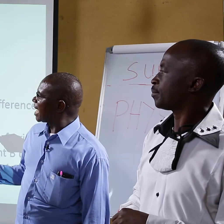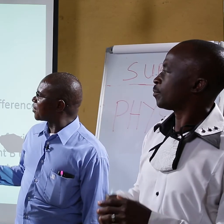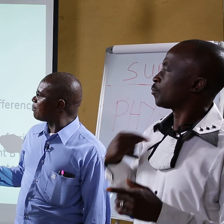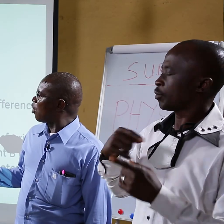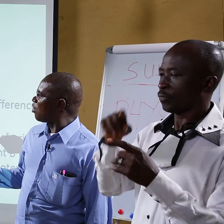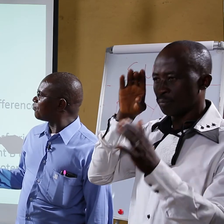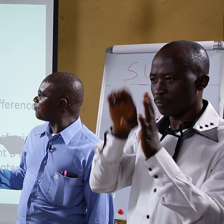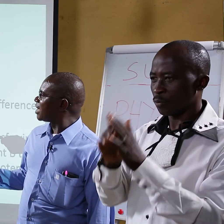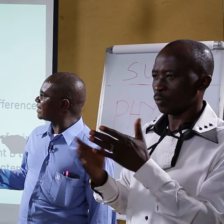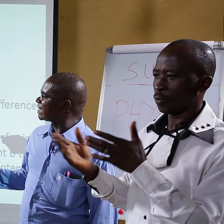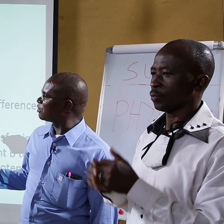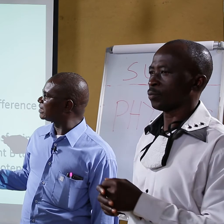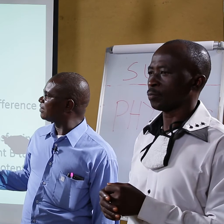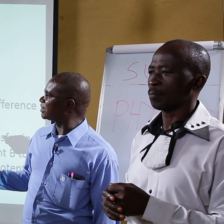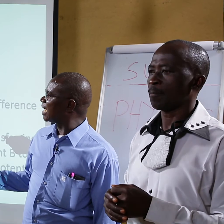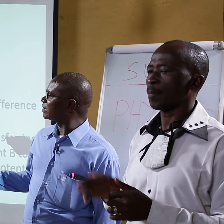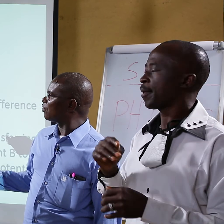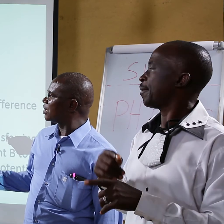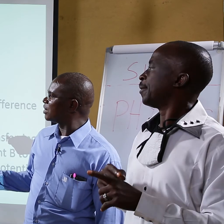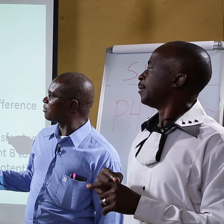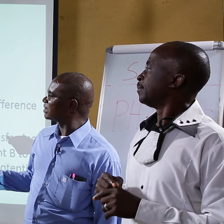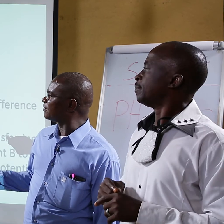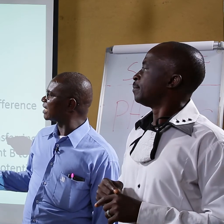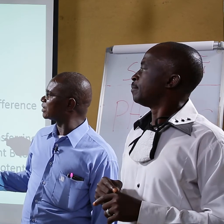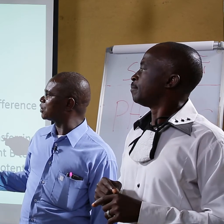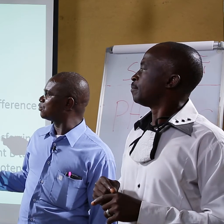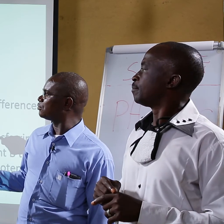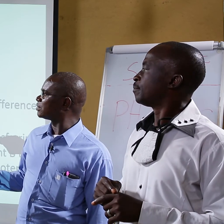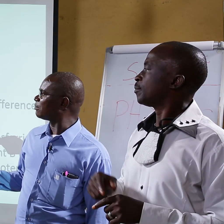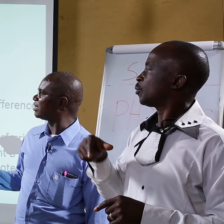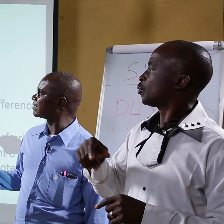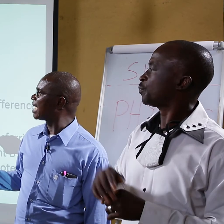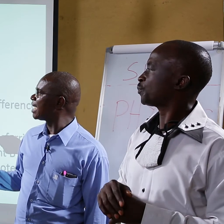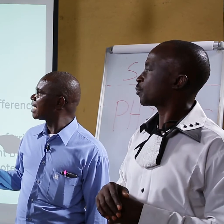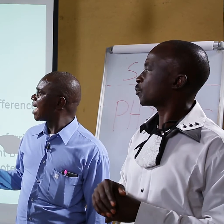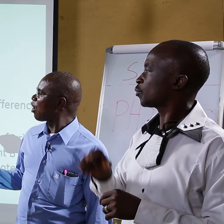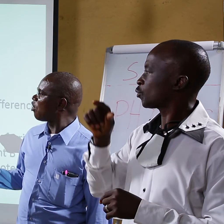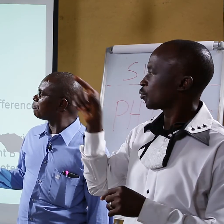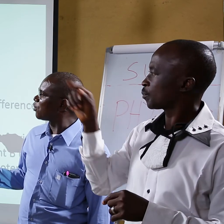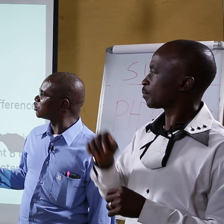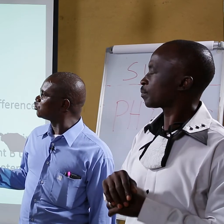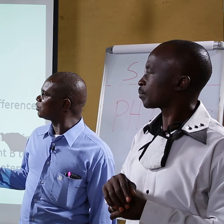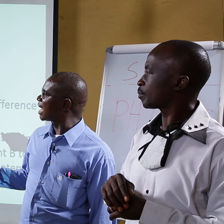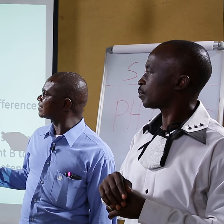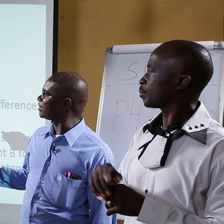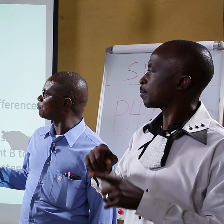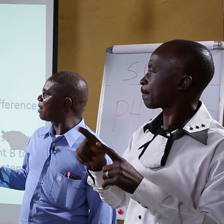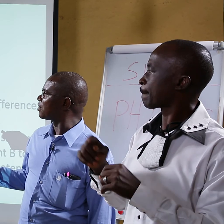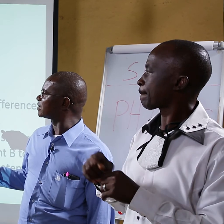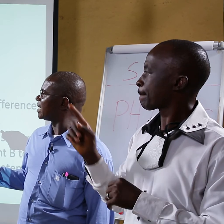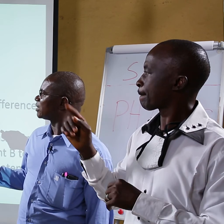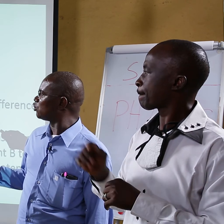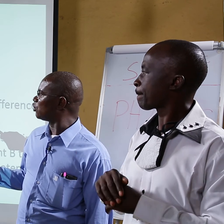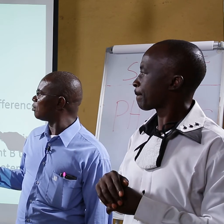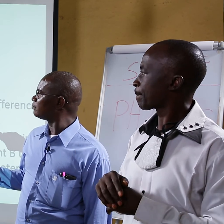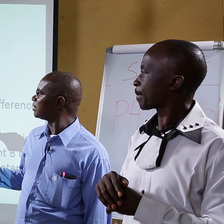we have a diagram of a test positive charge or a unit positive charge Q, small letter, of plus 2 times 10 to the power